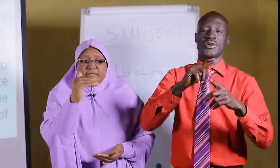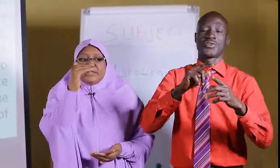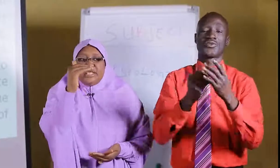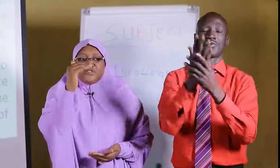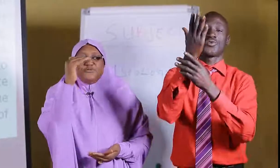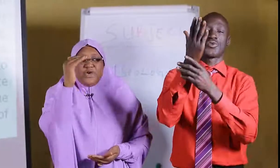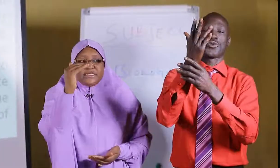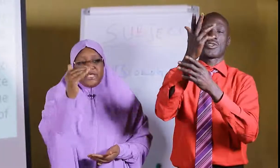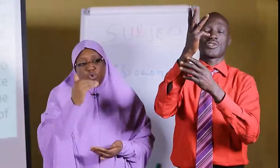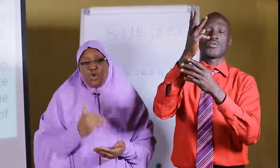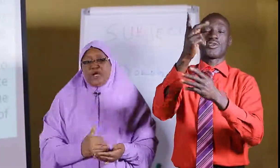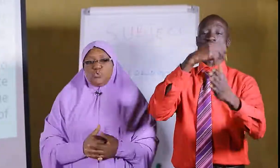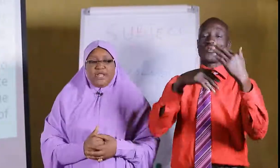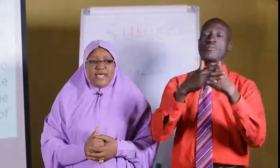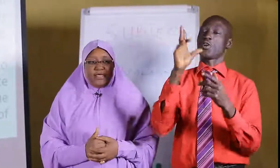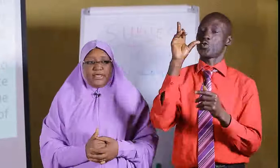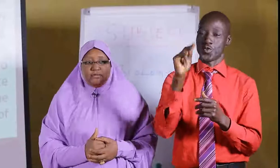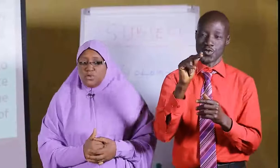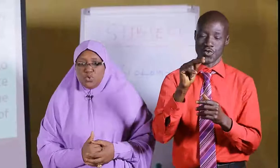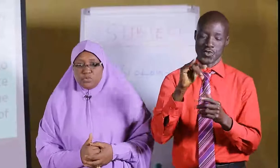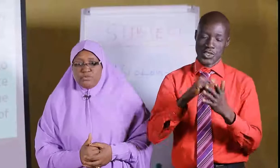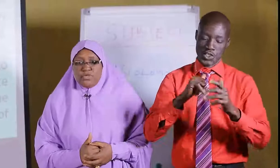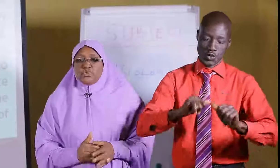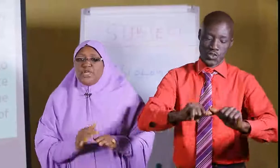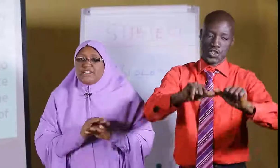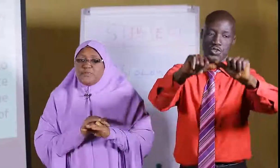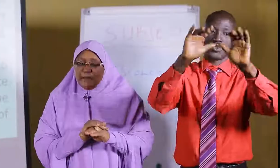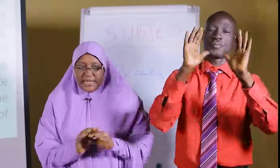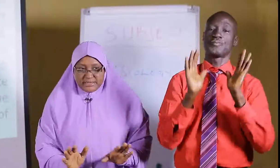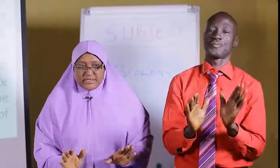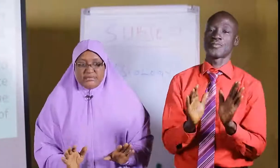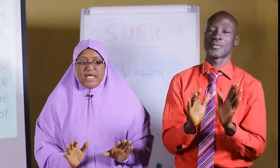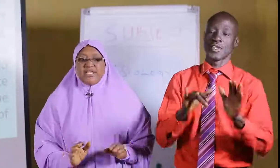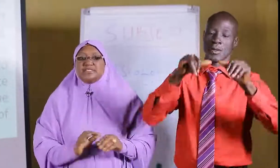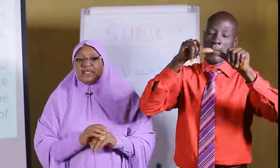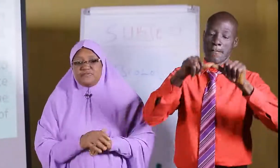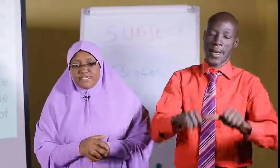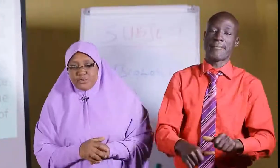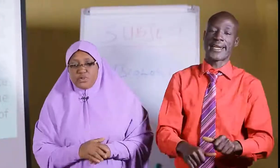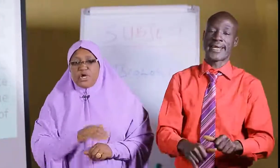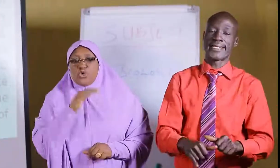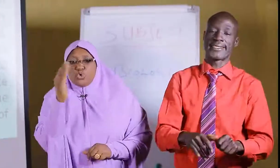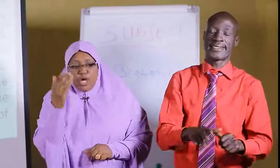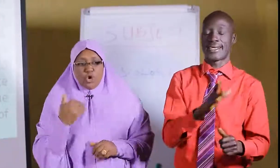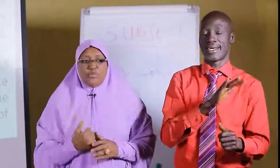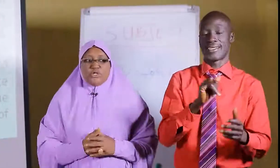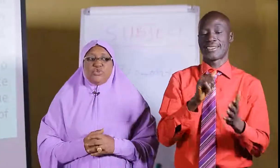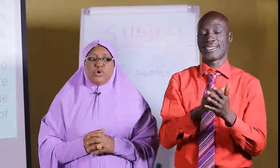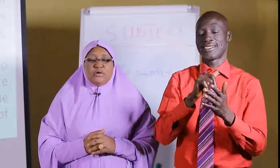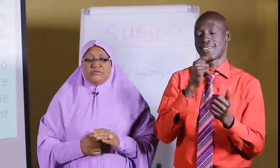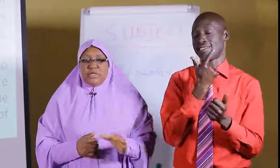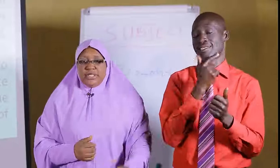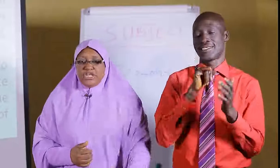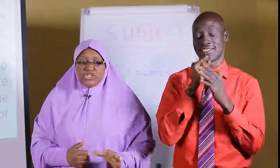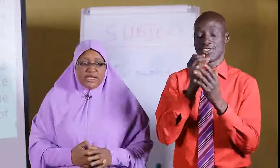years, 3 years, 4 years, then you go back to 1 year again. No. So it is permanent and it is irreversible. You cannot grow and come back to